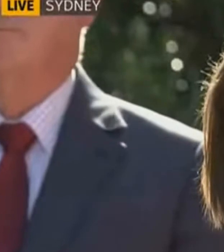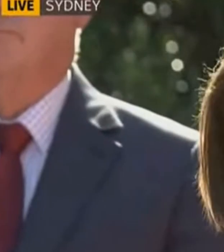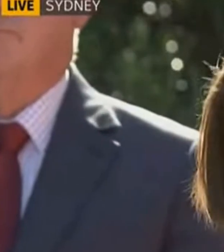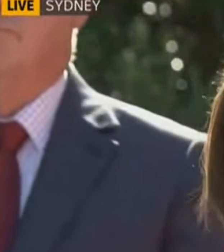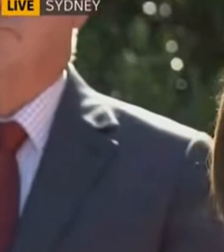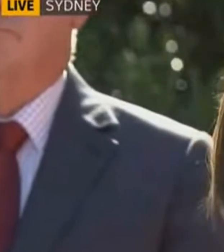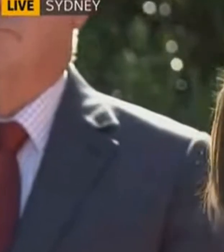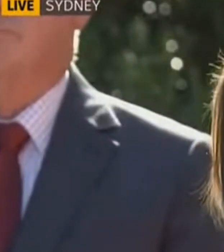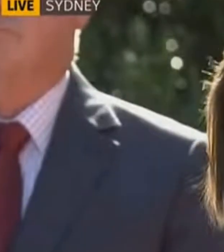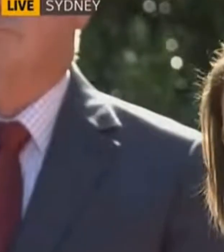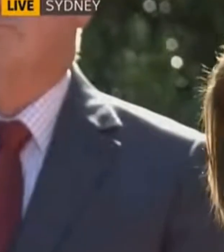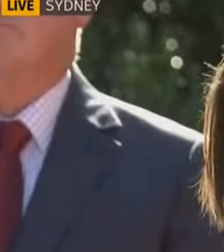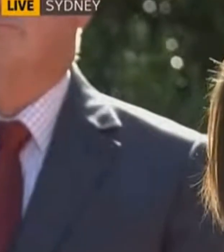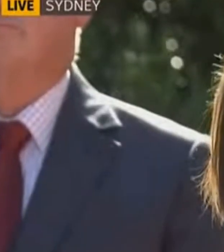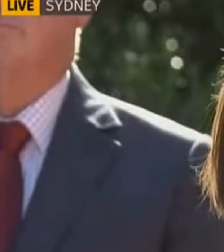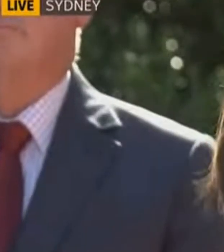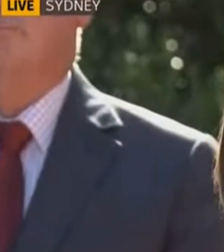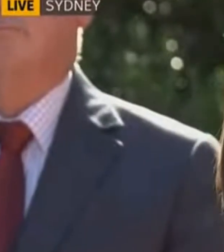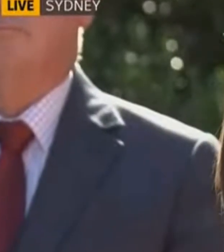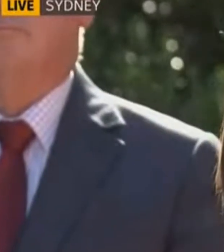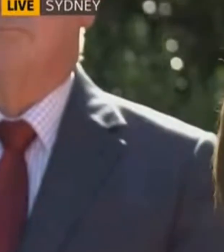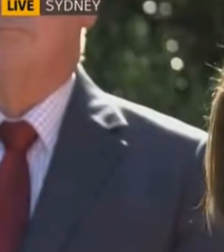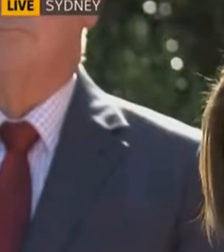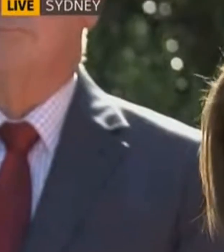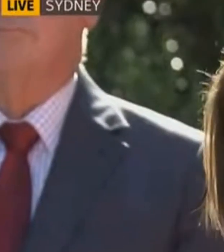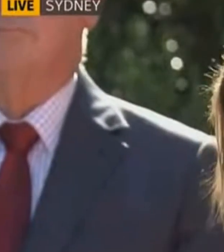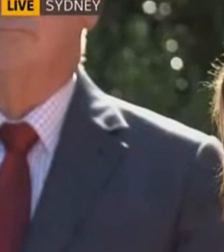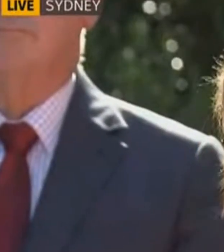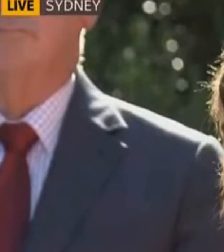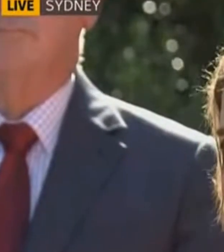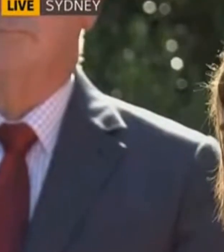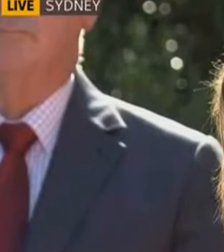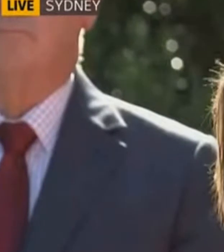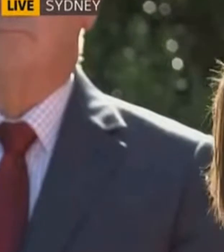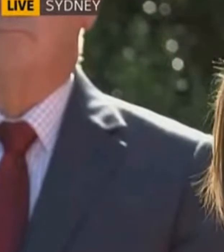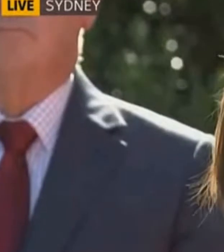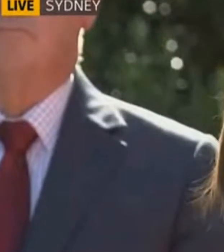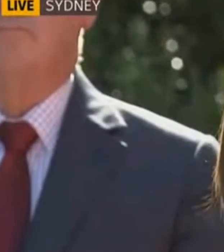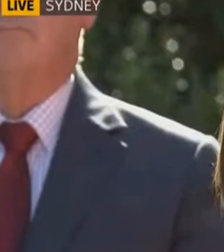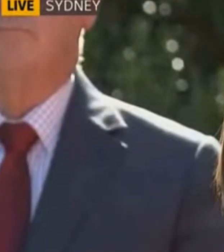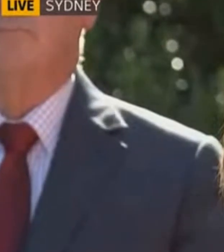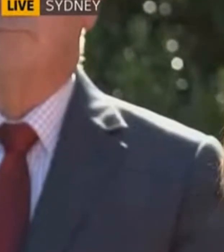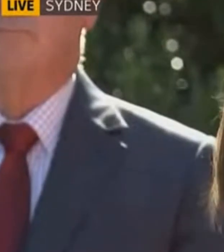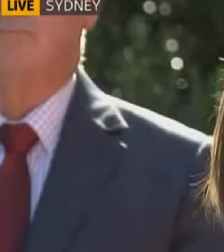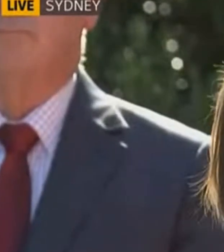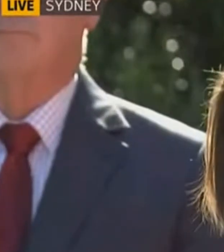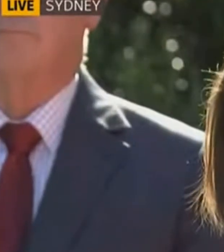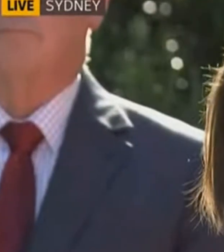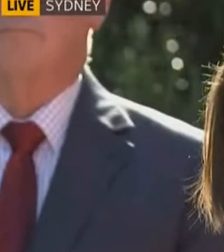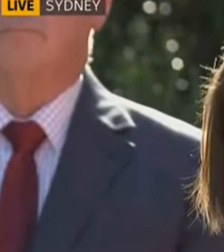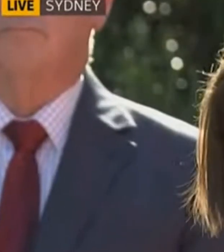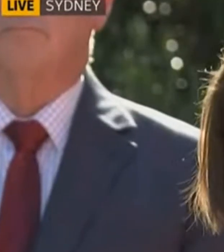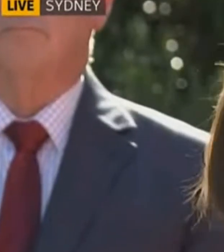from overseas travellers or their direct contacts. What is happening in Victoria is very different, which is why we've had to take